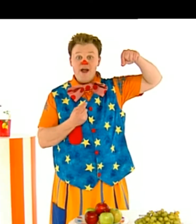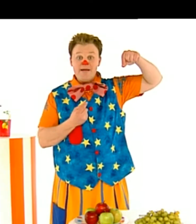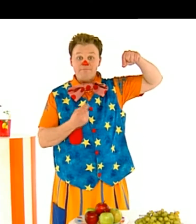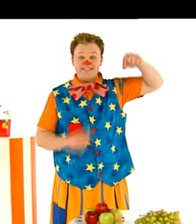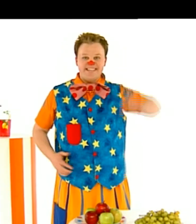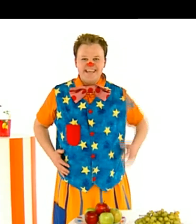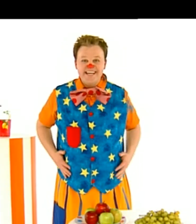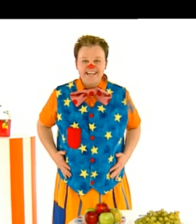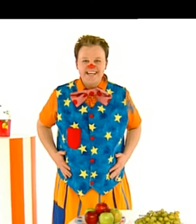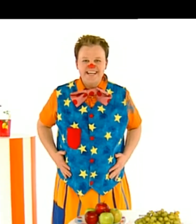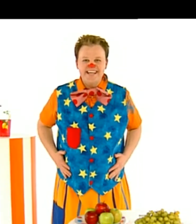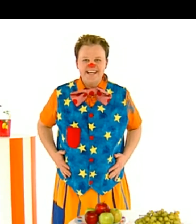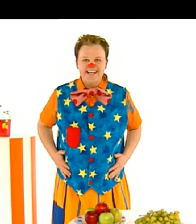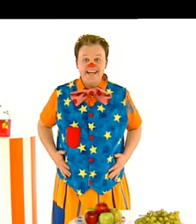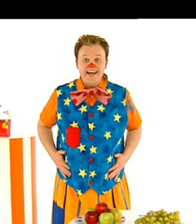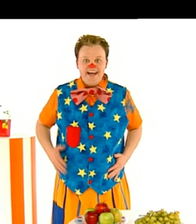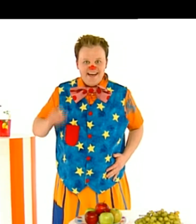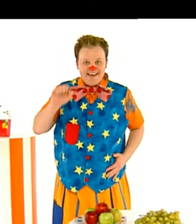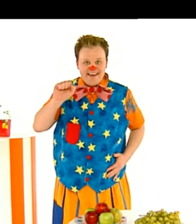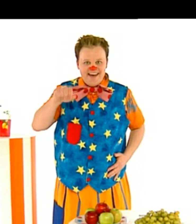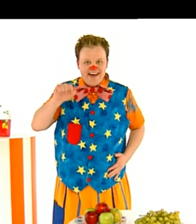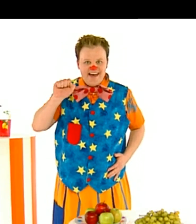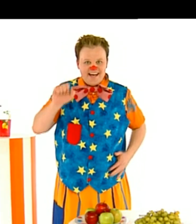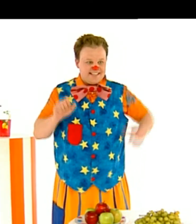grapes. Grapes, Mr. Tumble? Yes.